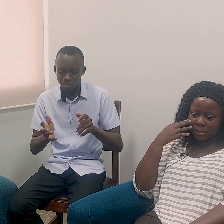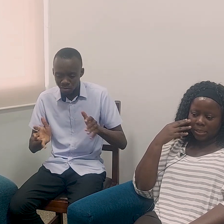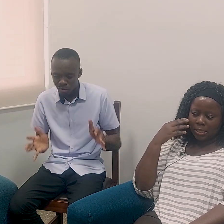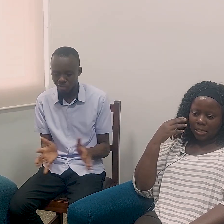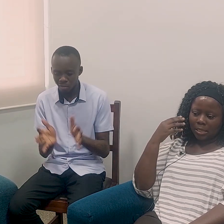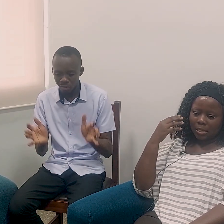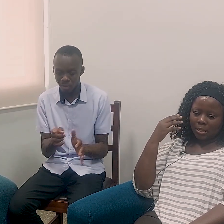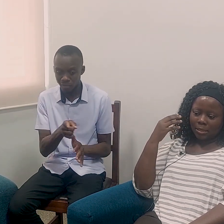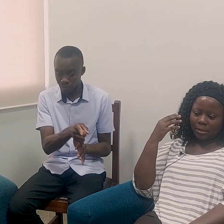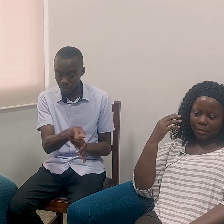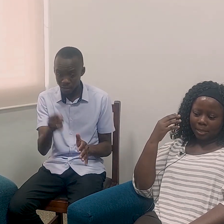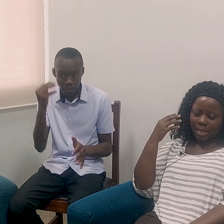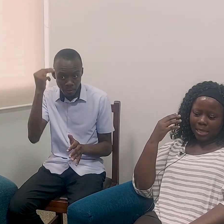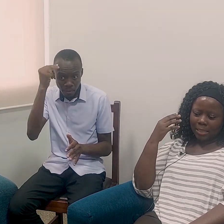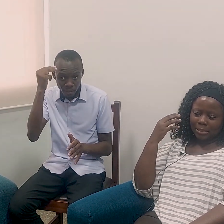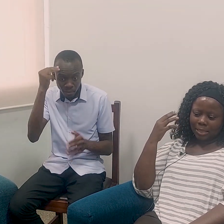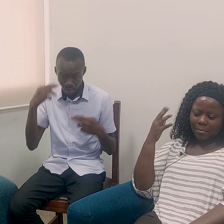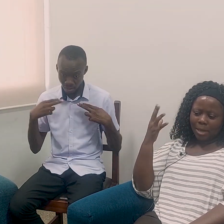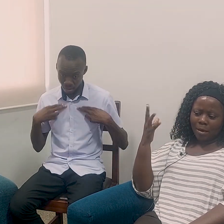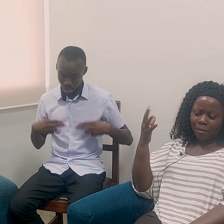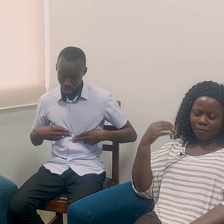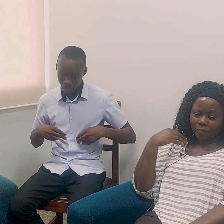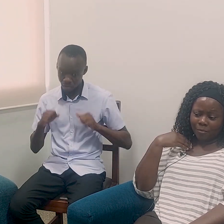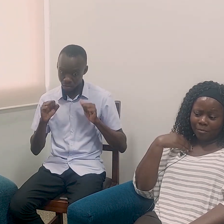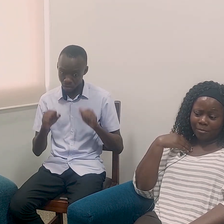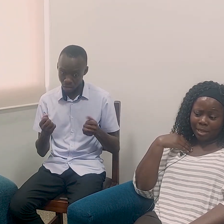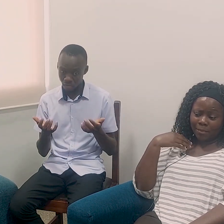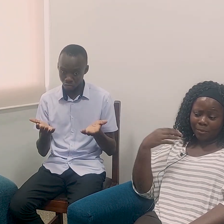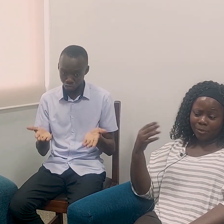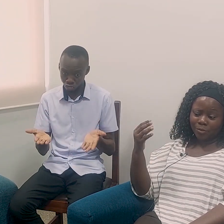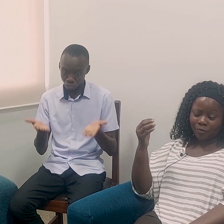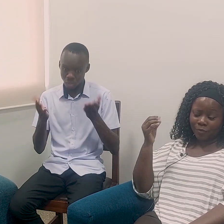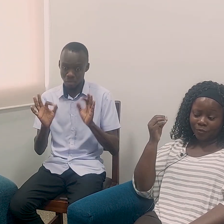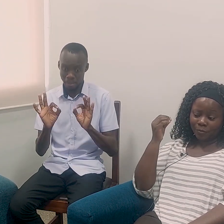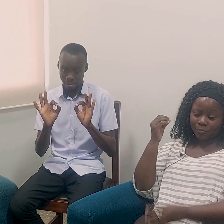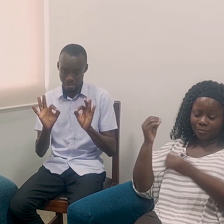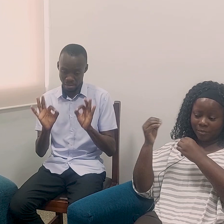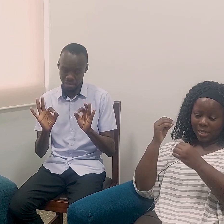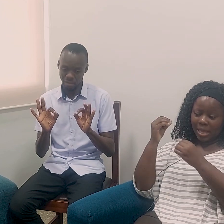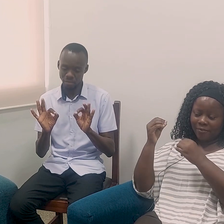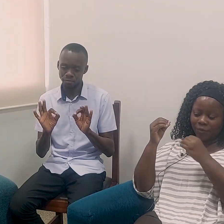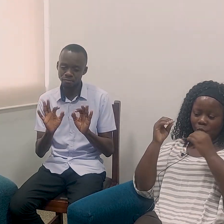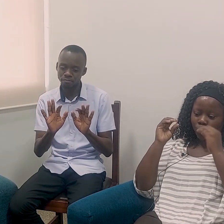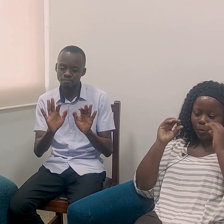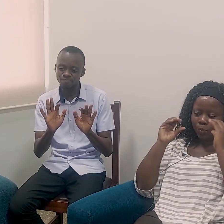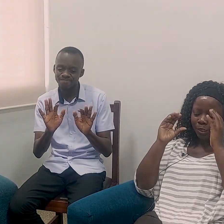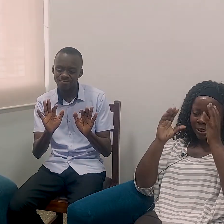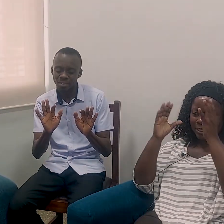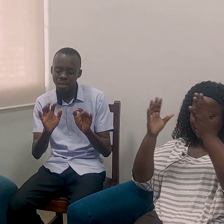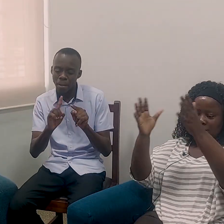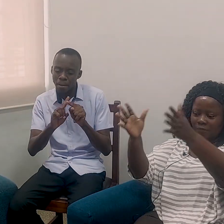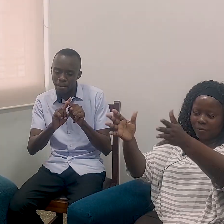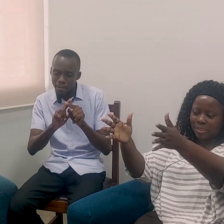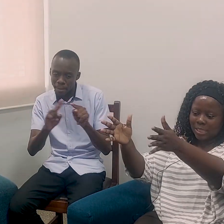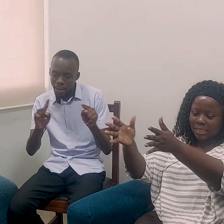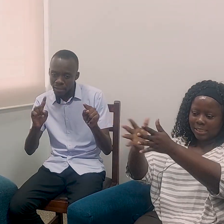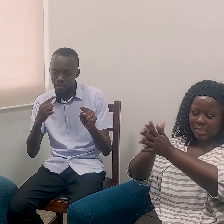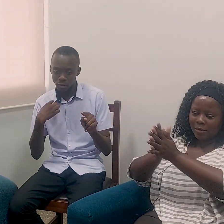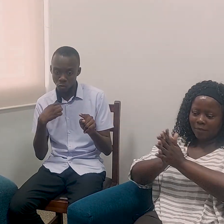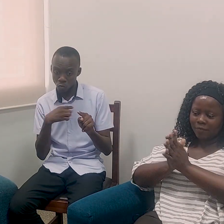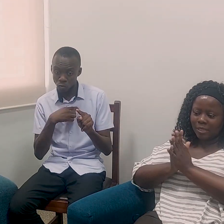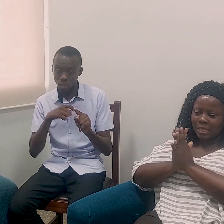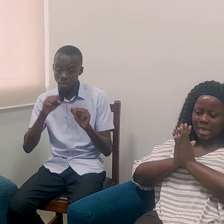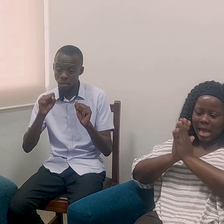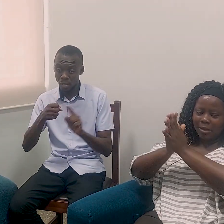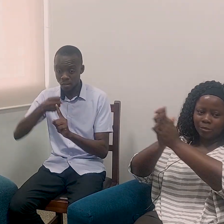awareness, I somehow, from my point of view, I feel we push it still from the agenda